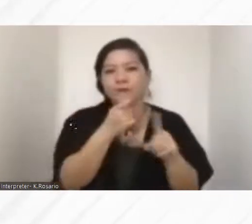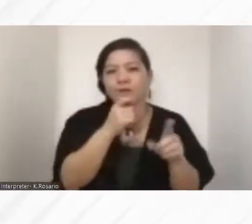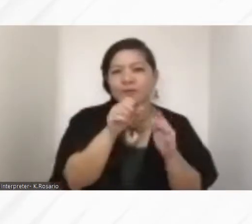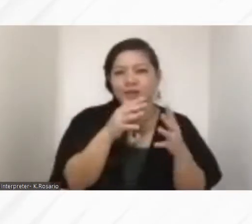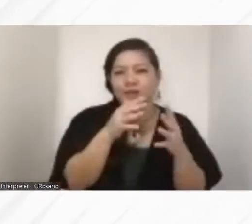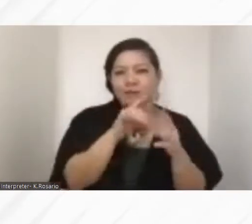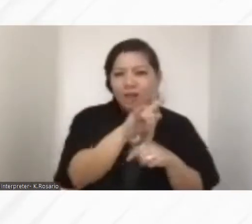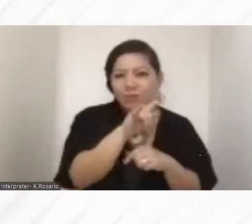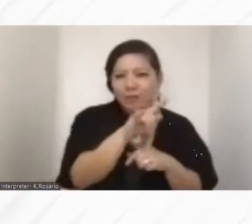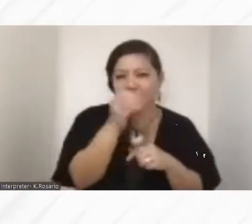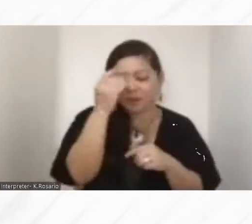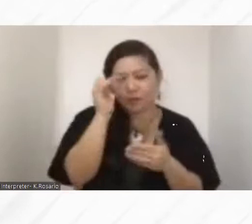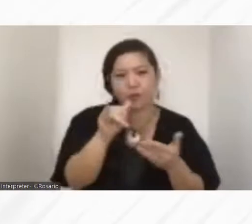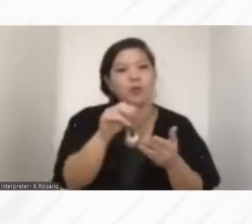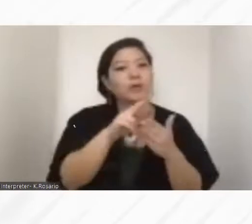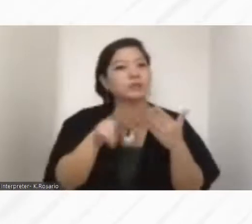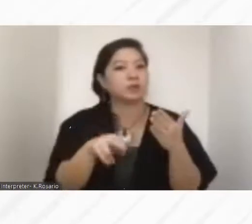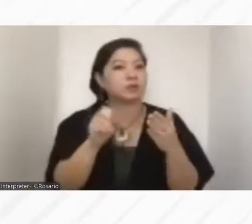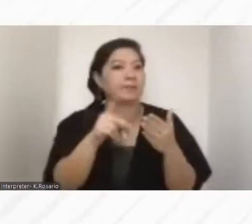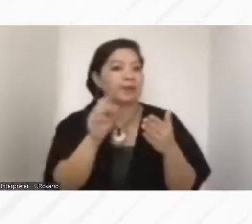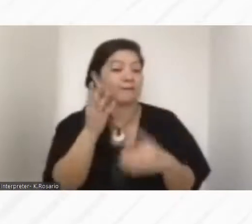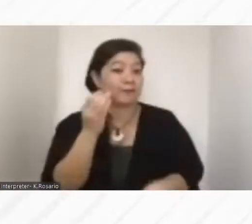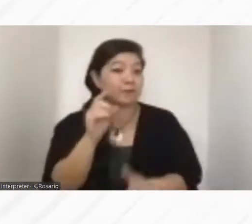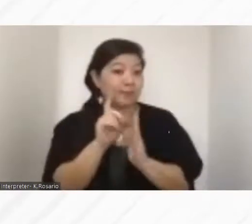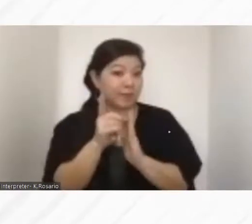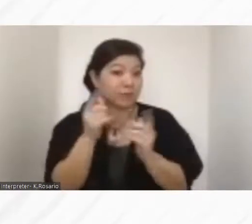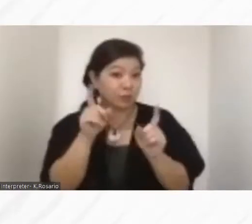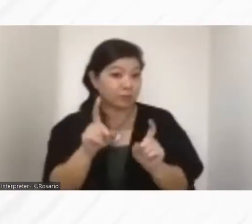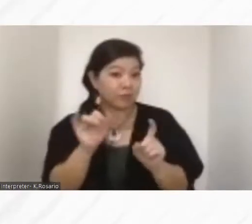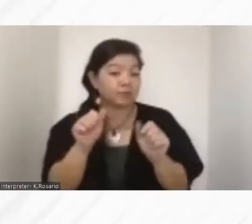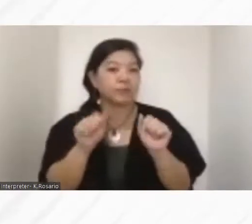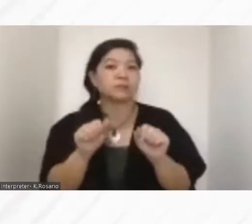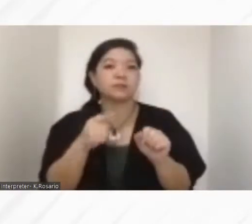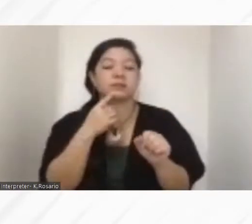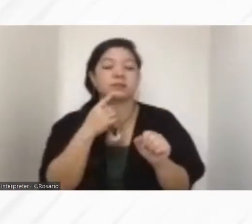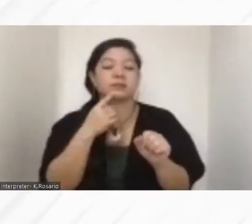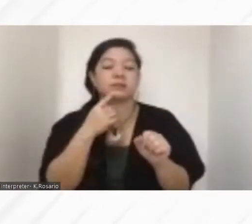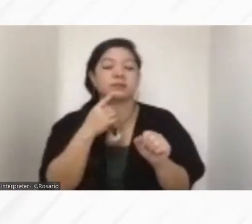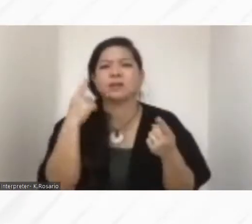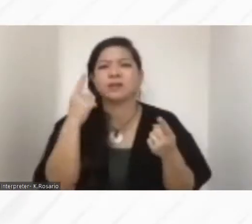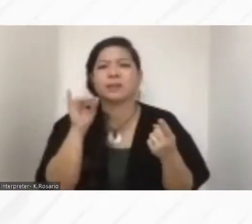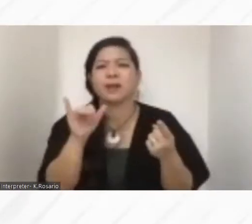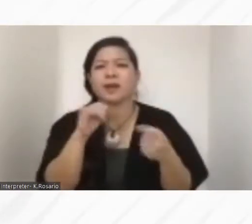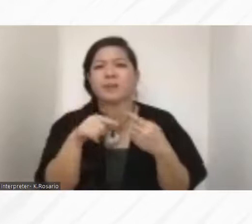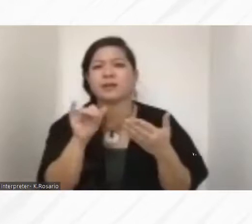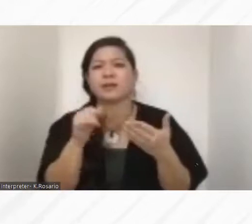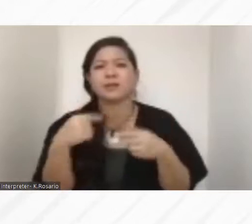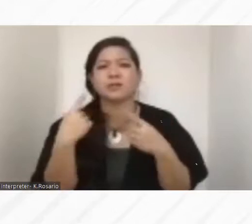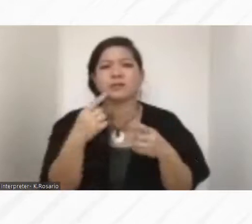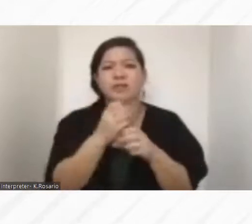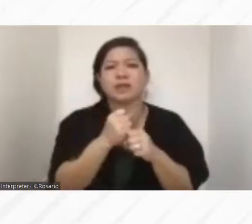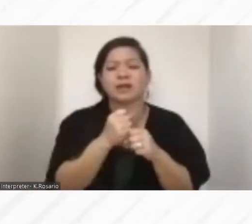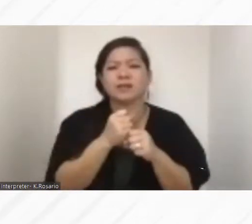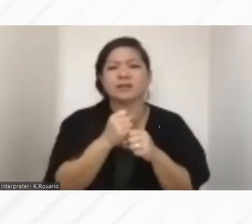with results back in 15 minutes. That is possible. That said, you can't even think about that until you get the virus under control.